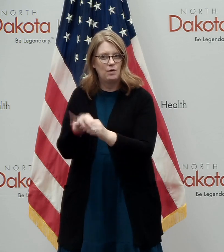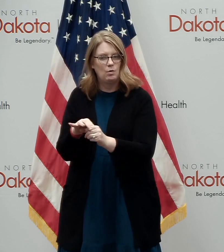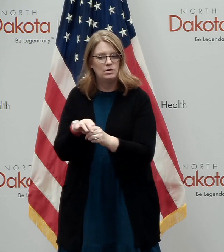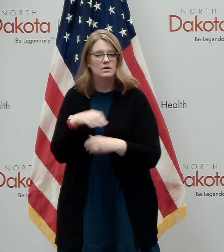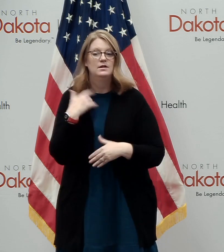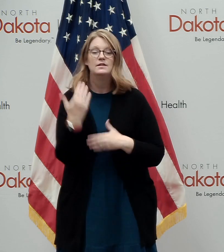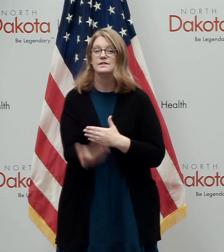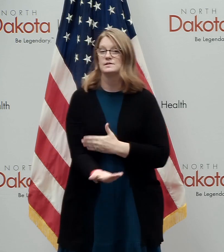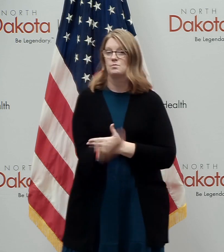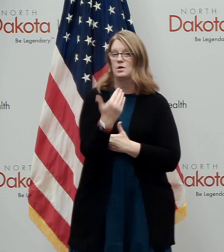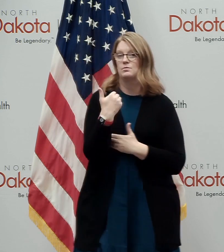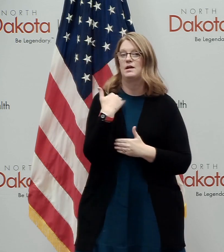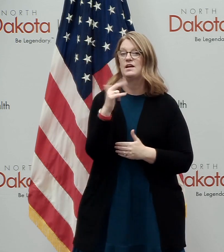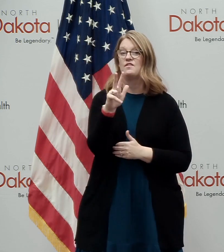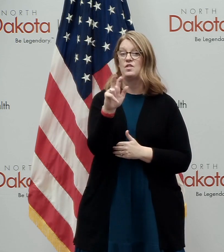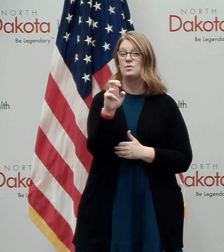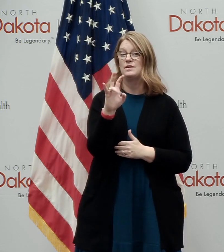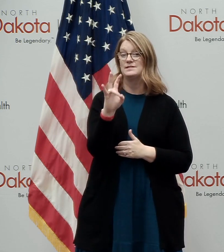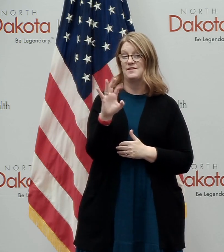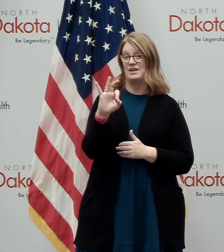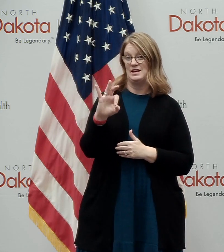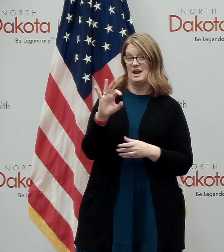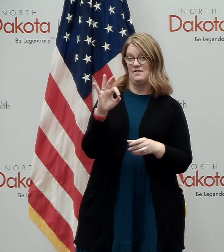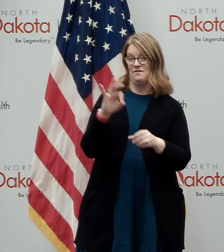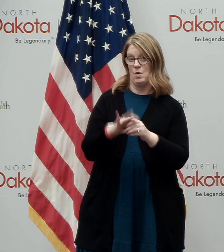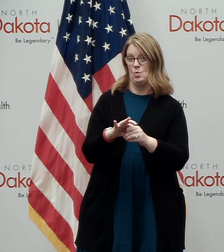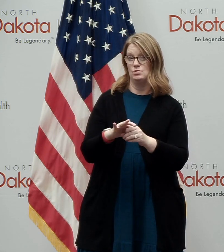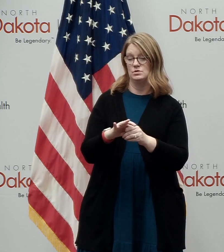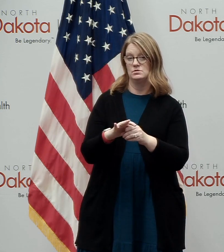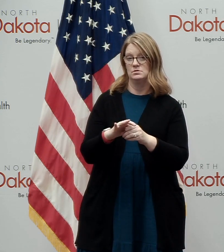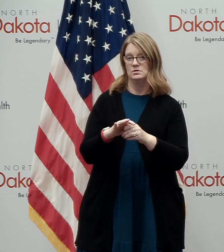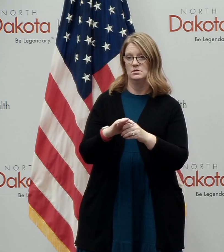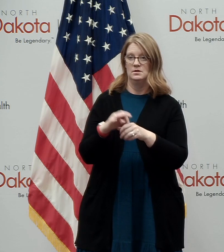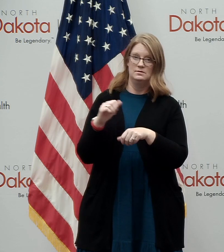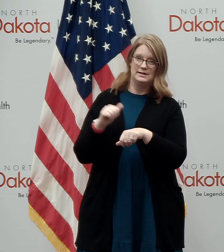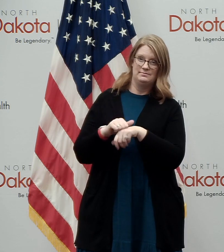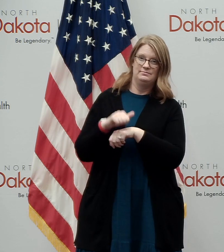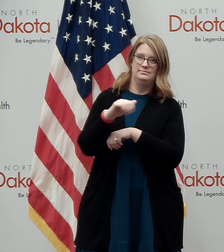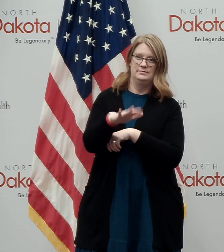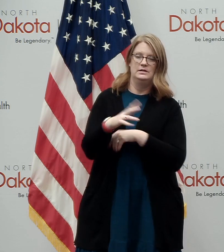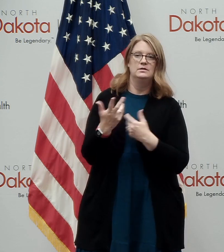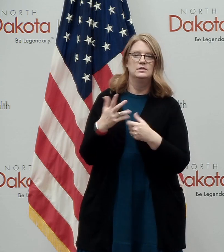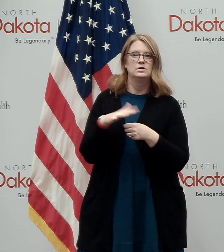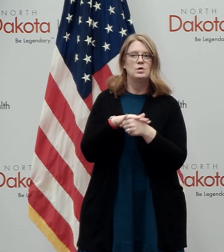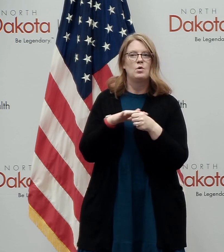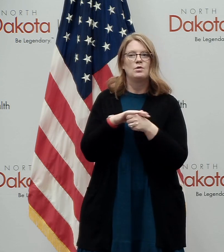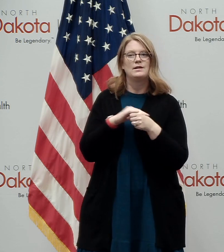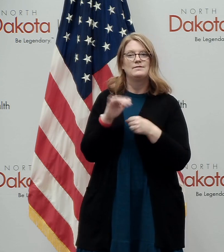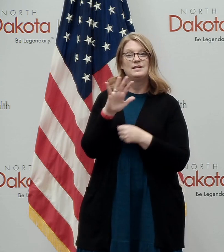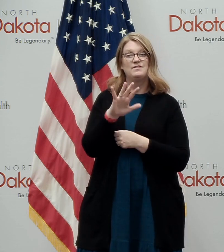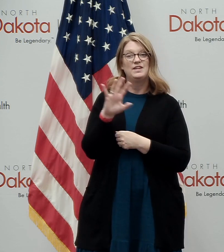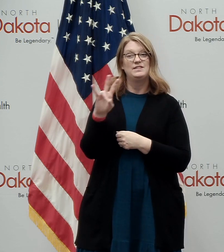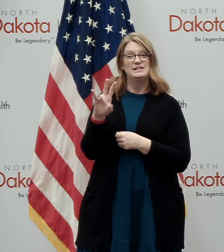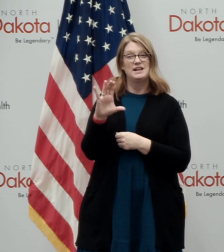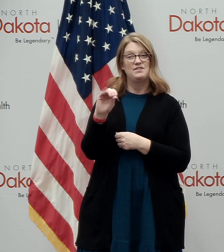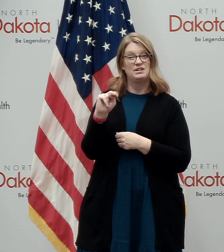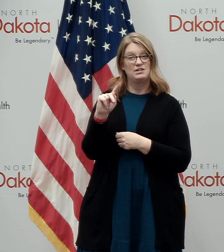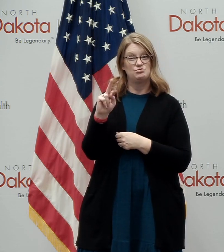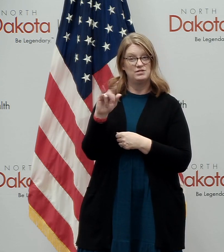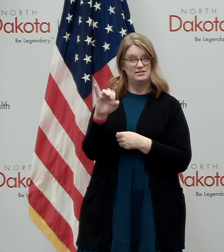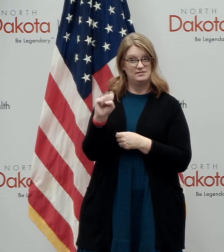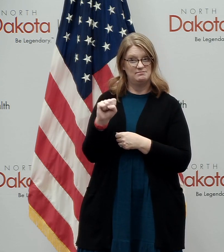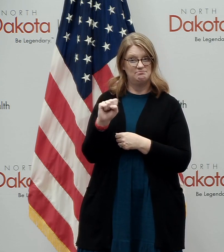have 379 of them that cast their ballots located in 57